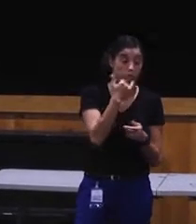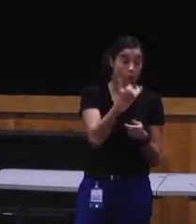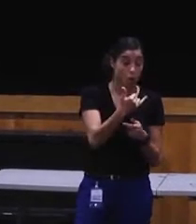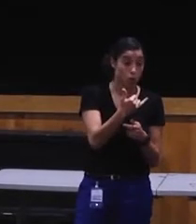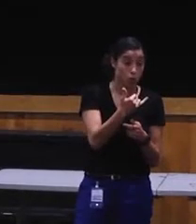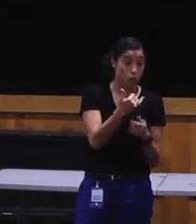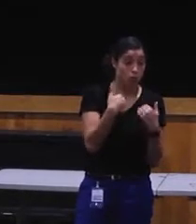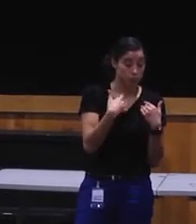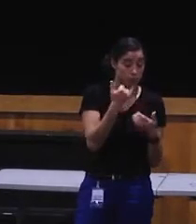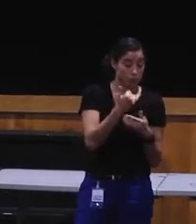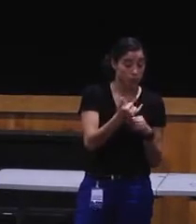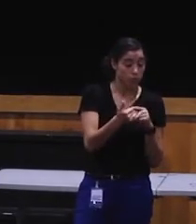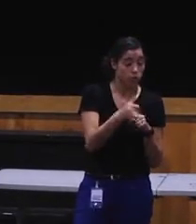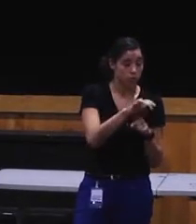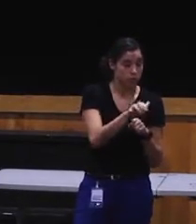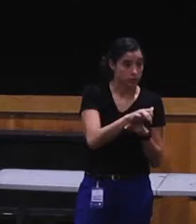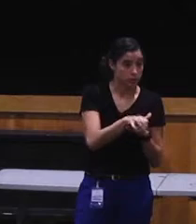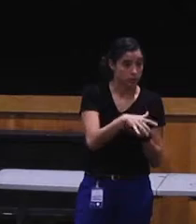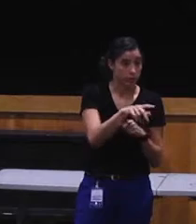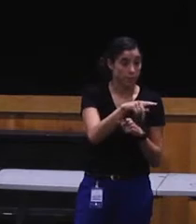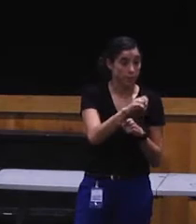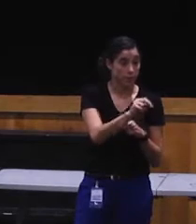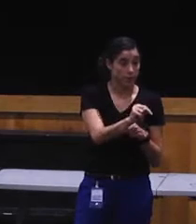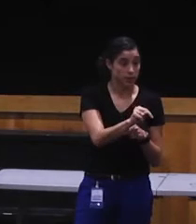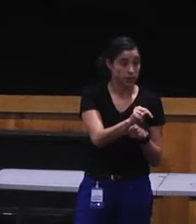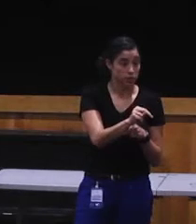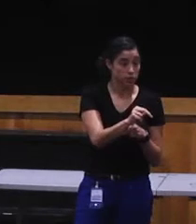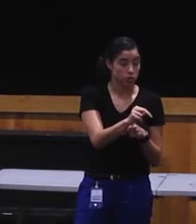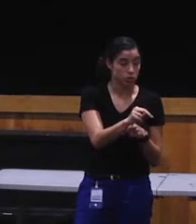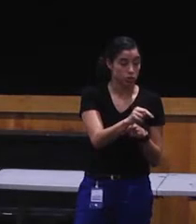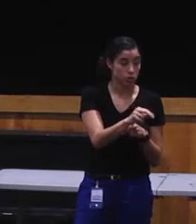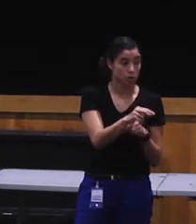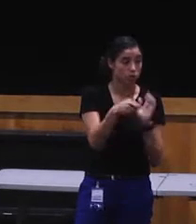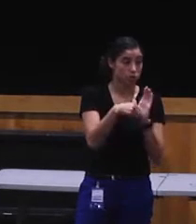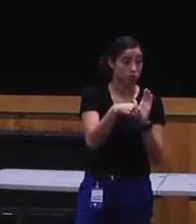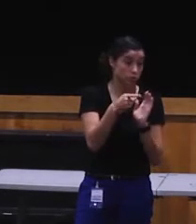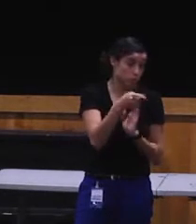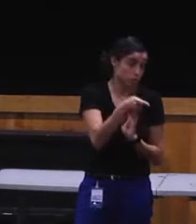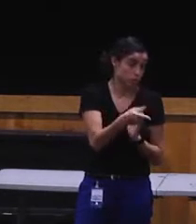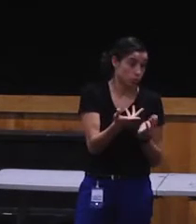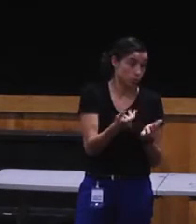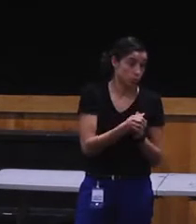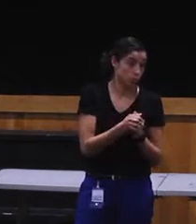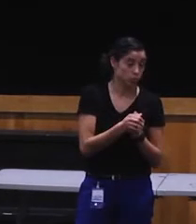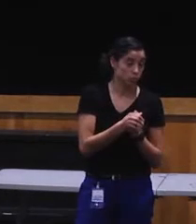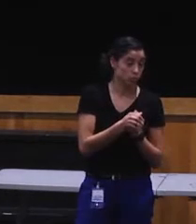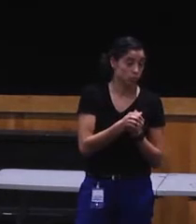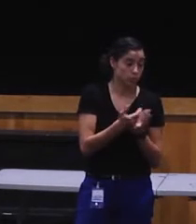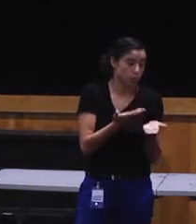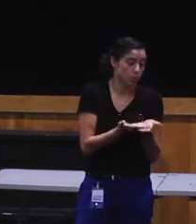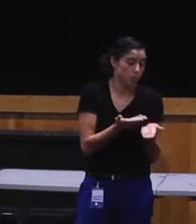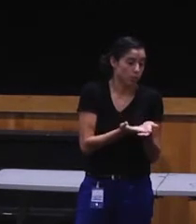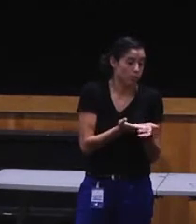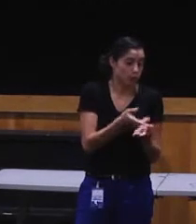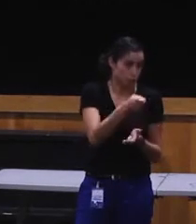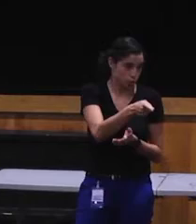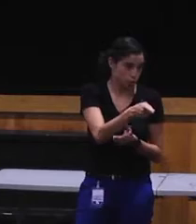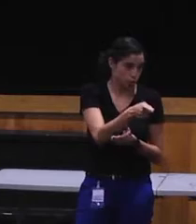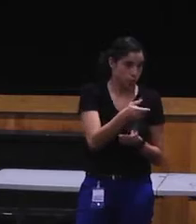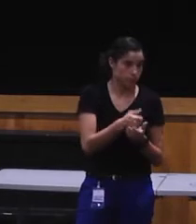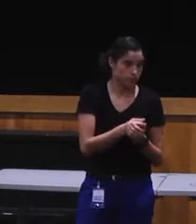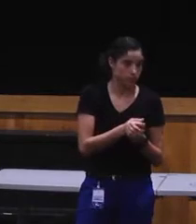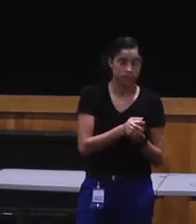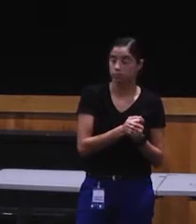in your PIN. That's what you type in. It verifies that it's you. Then it'll say, there's a job opening at Sterling Park Elementary, blah, blah,